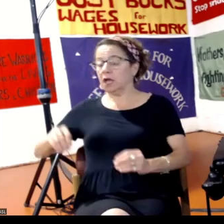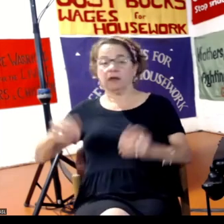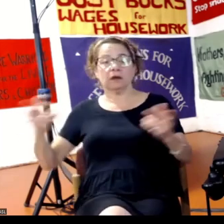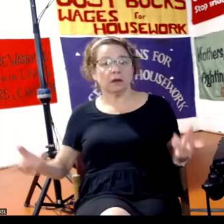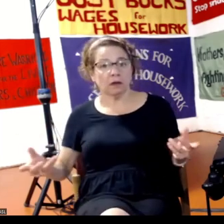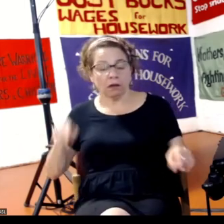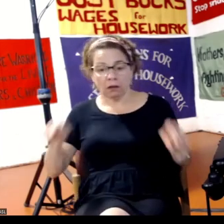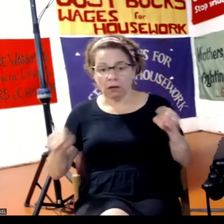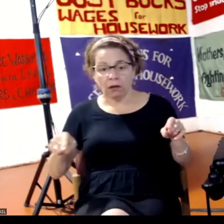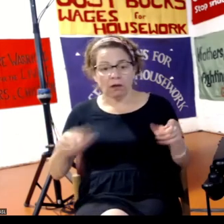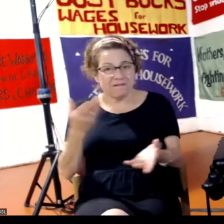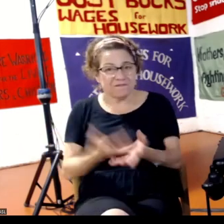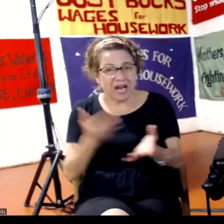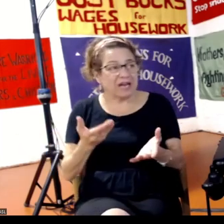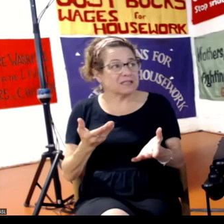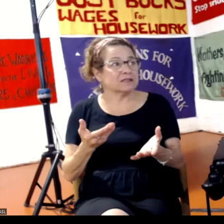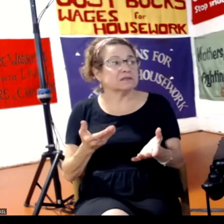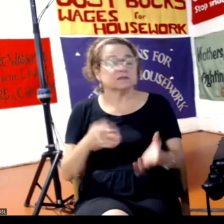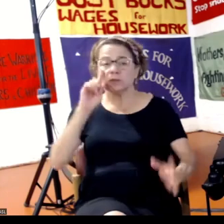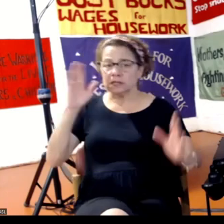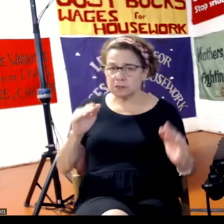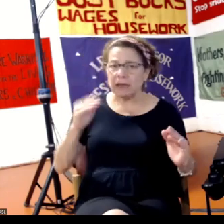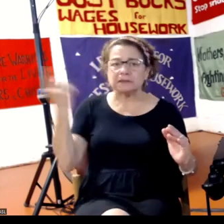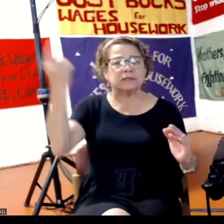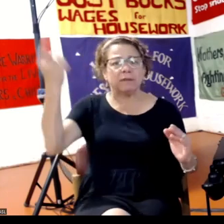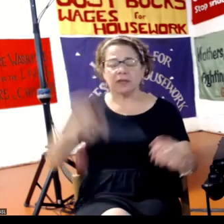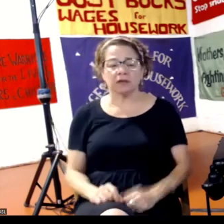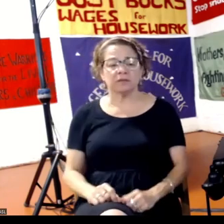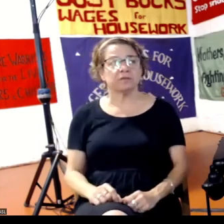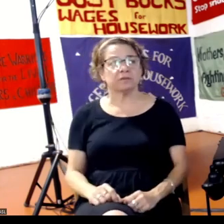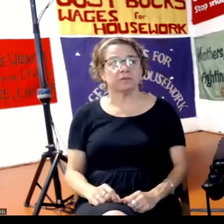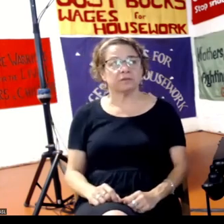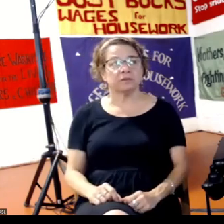our perspective are based. Now,